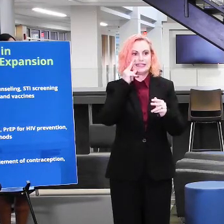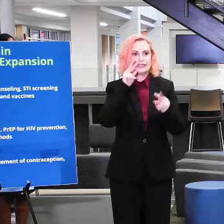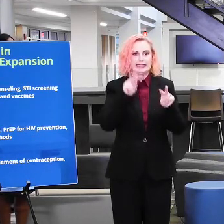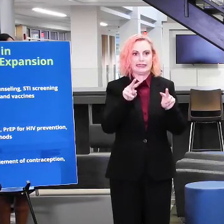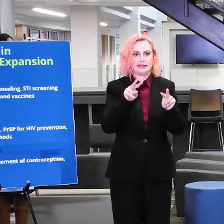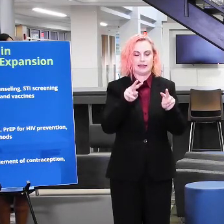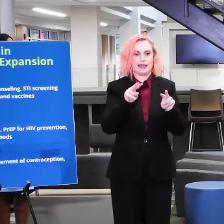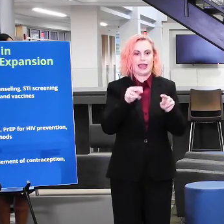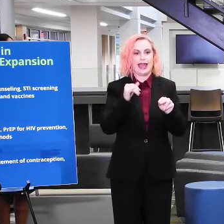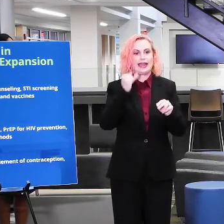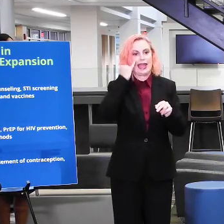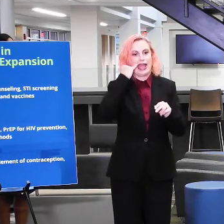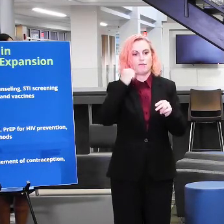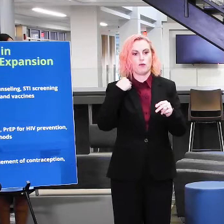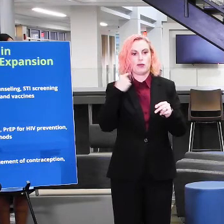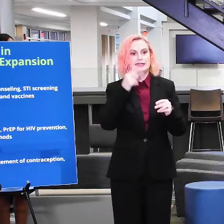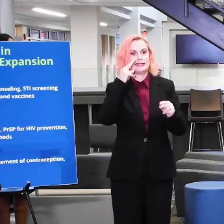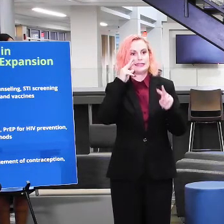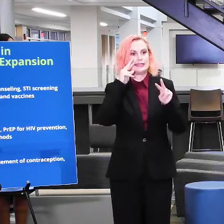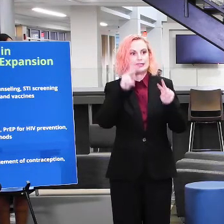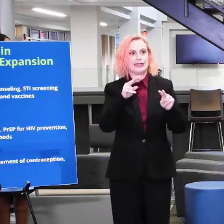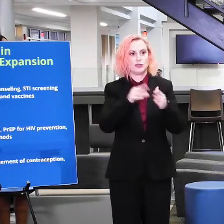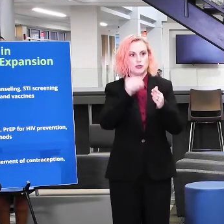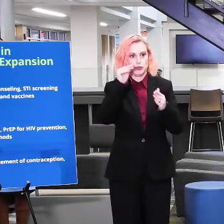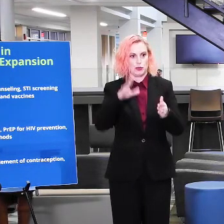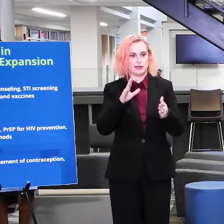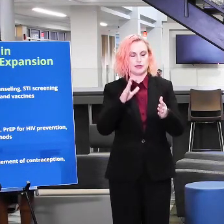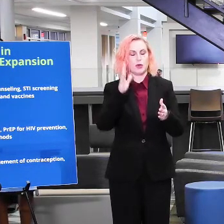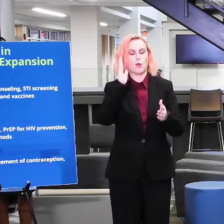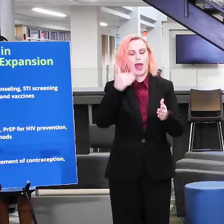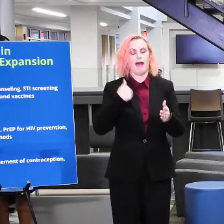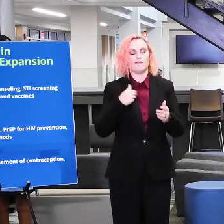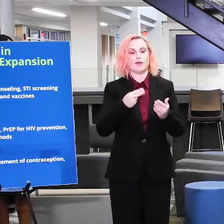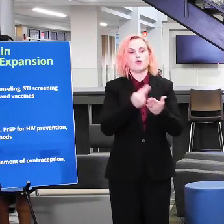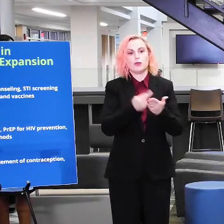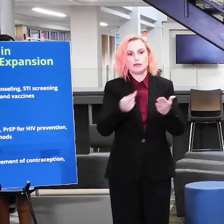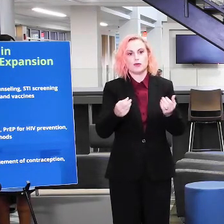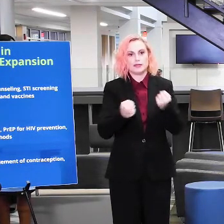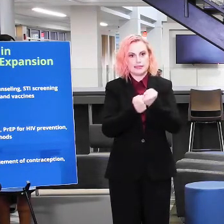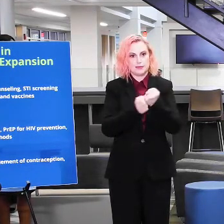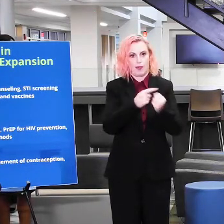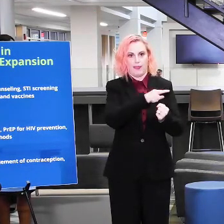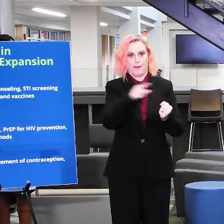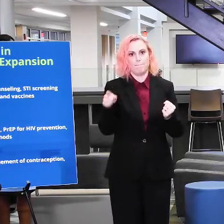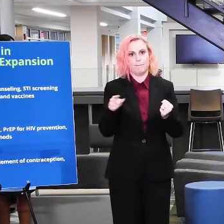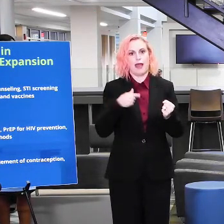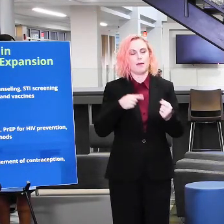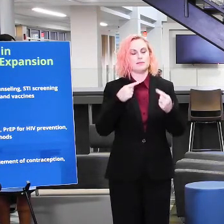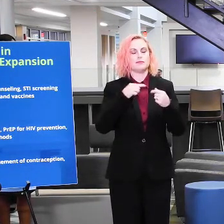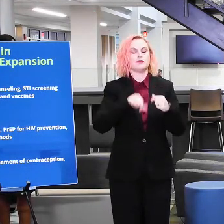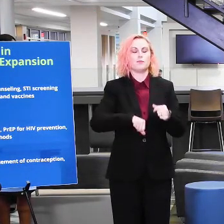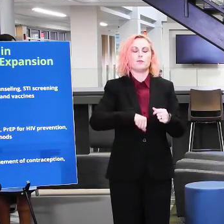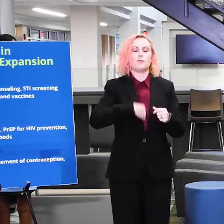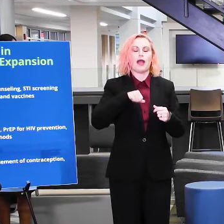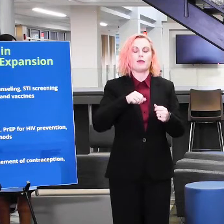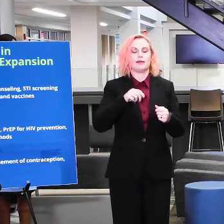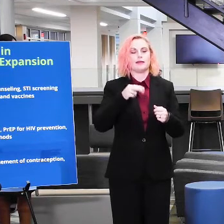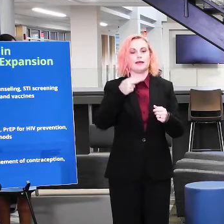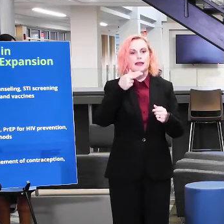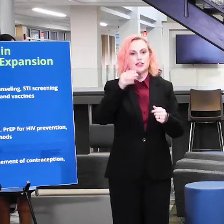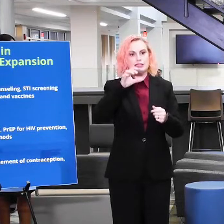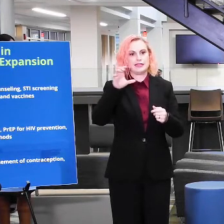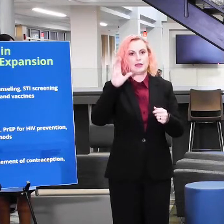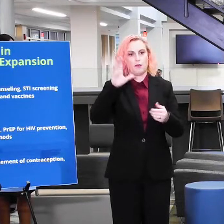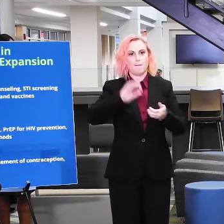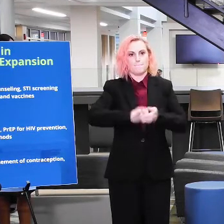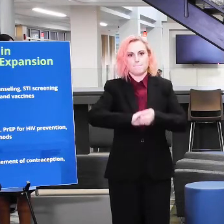be someone there and the resources available to support them. I am so proud that Howard Community College